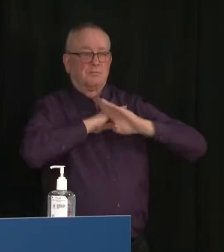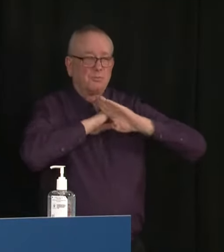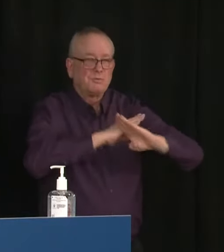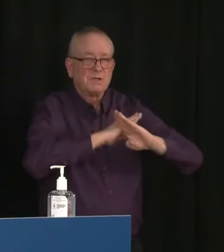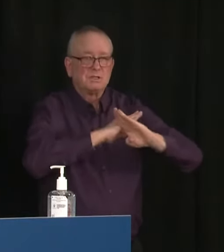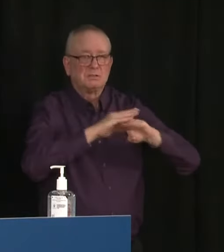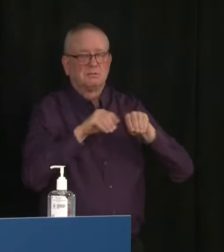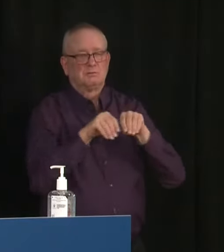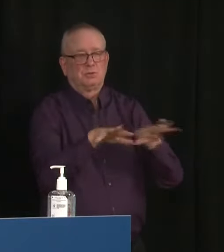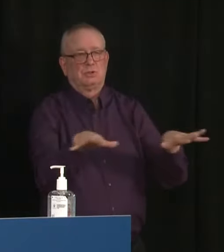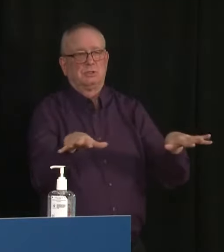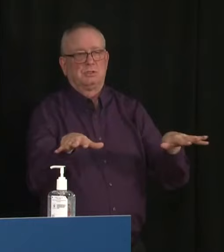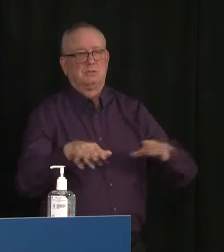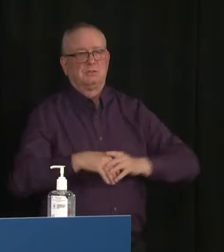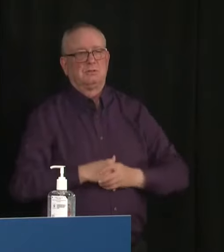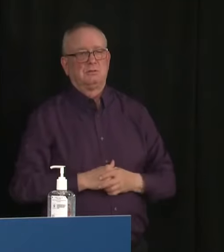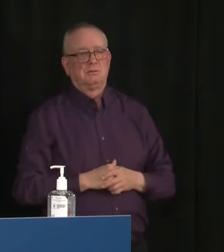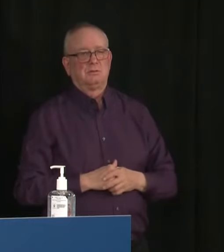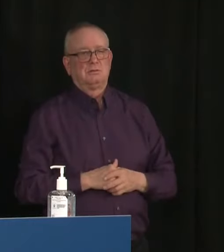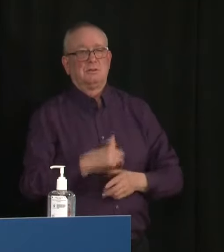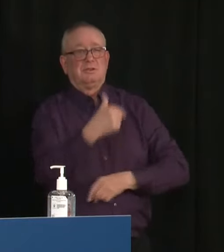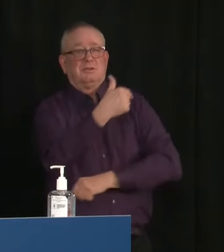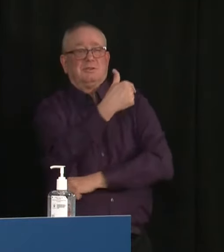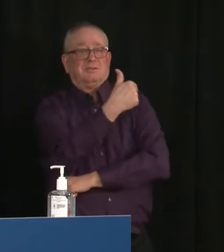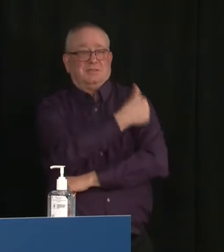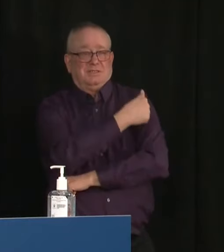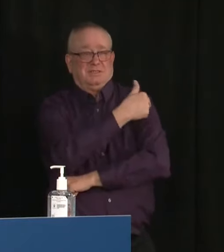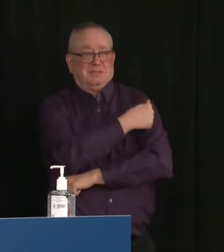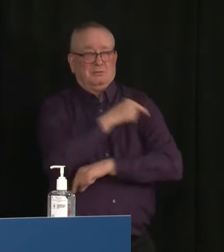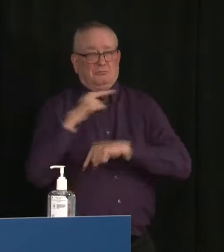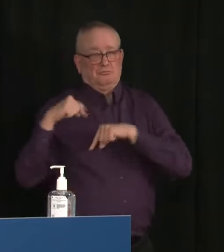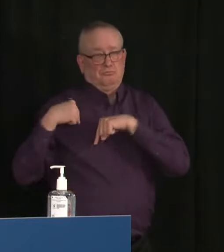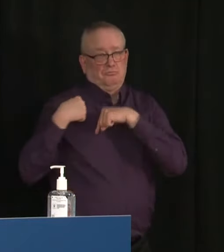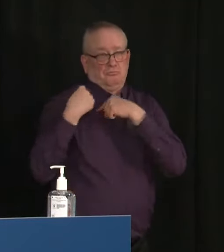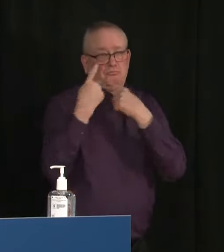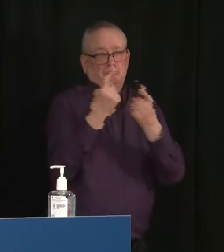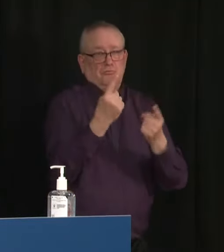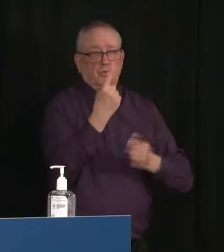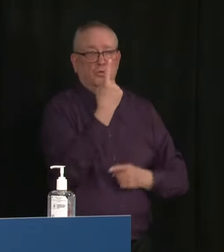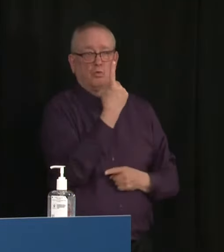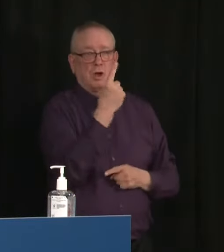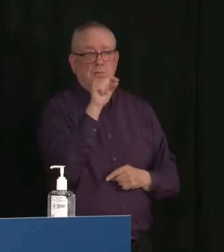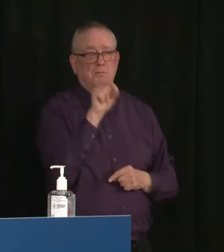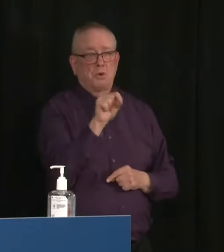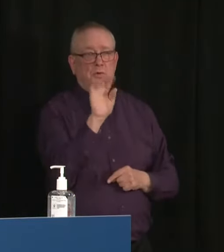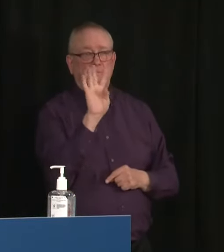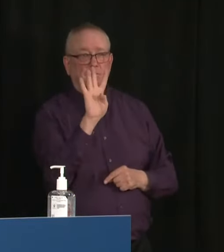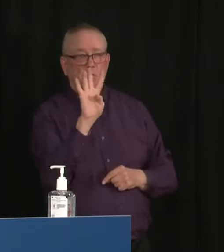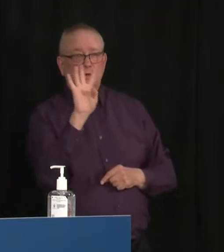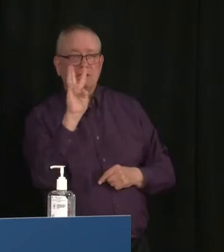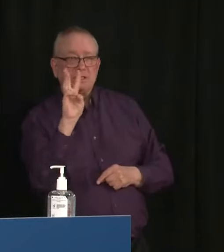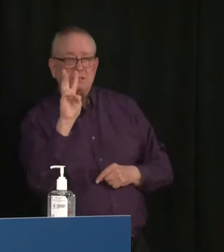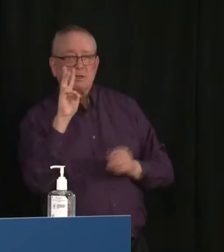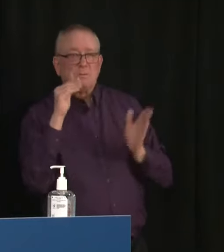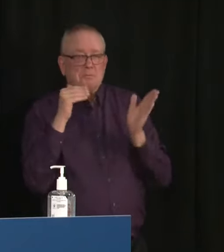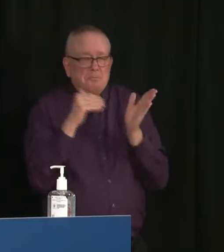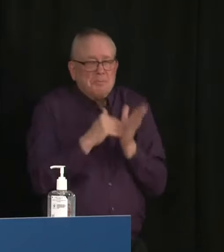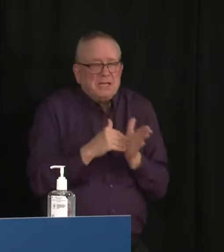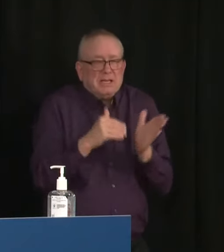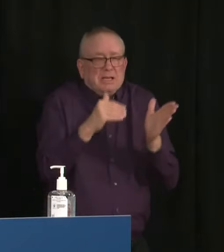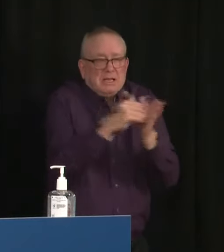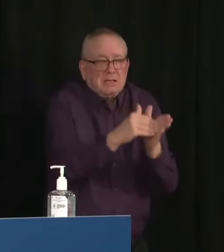than 1.46 million doses of vaccine in Alberta, including almost 30,000 in the last 24